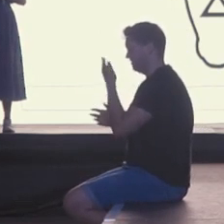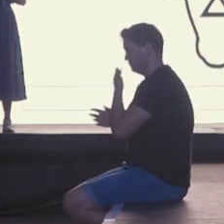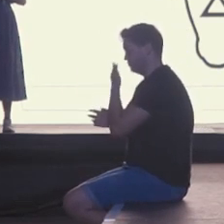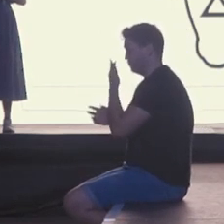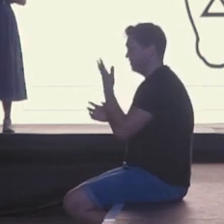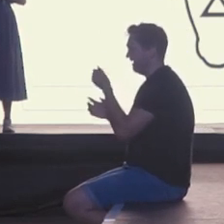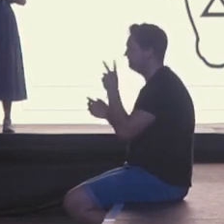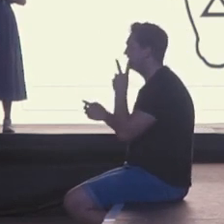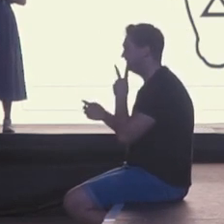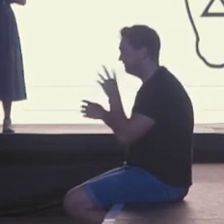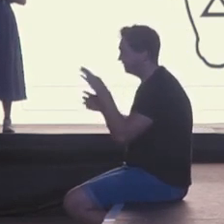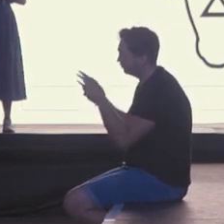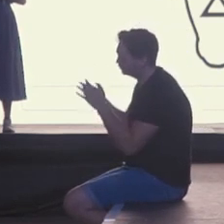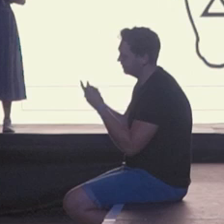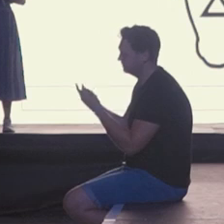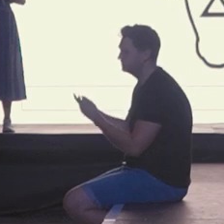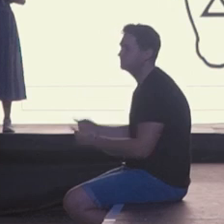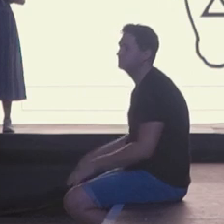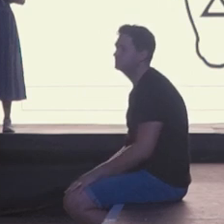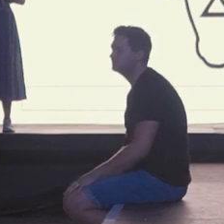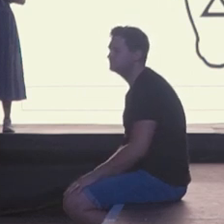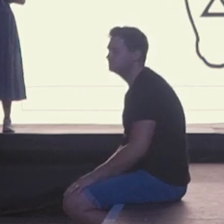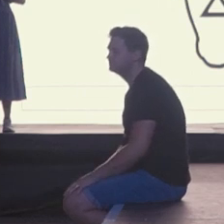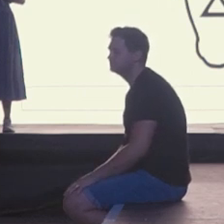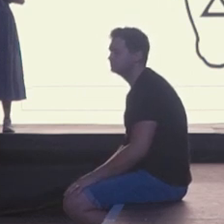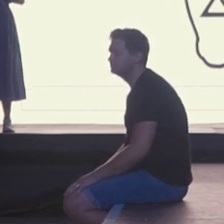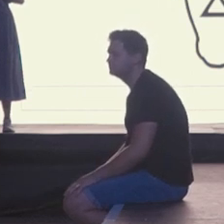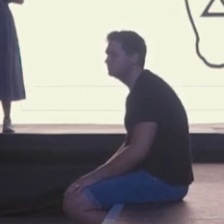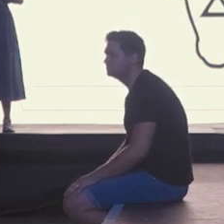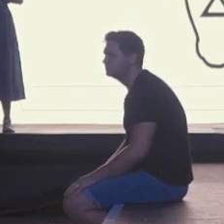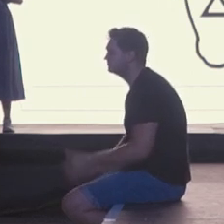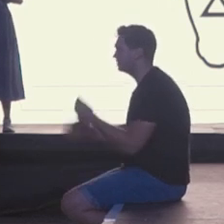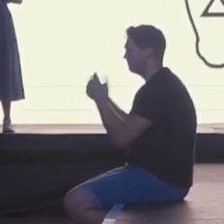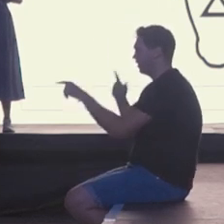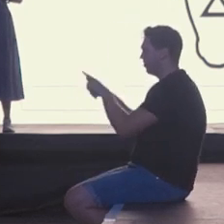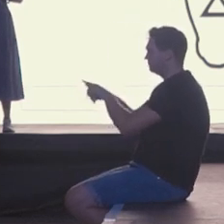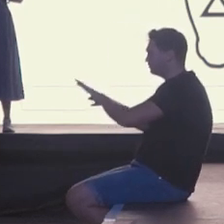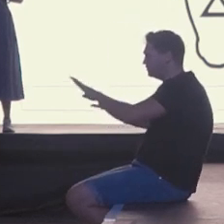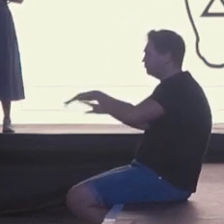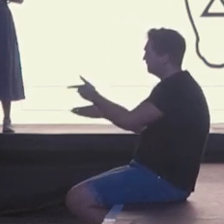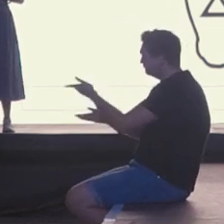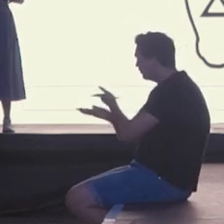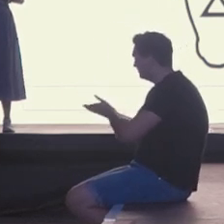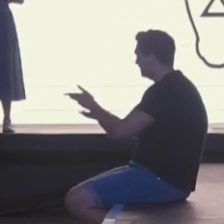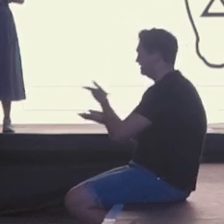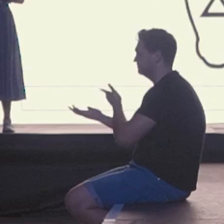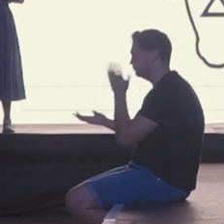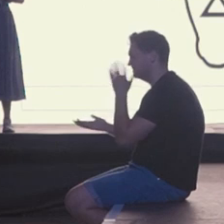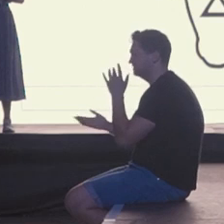day a week, or I think it is vegan day a week now. But what else can you do in around sort of conversations with children and not sort